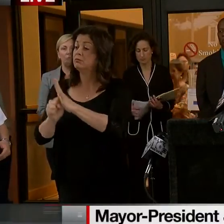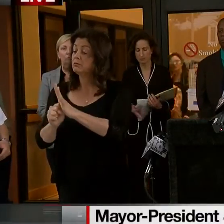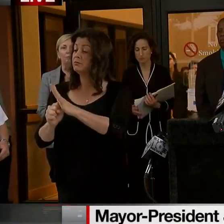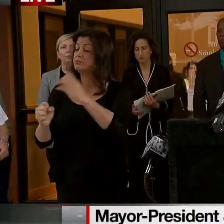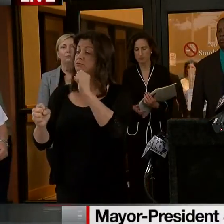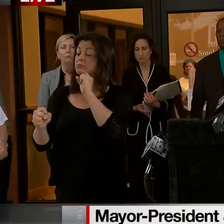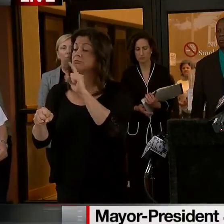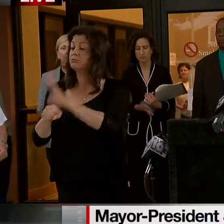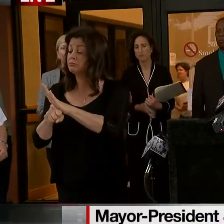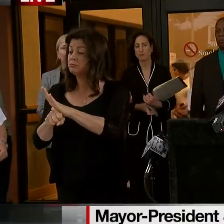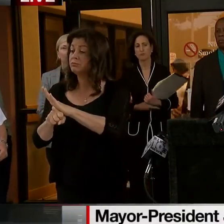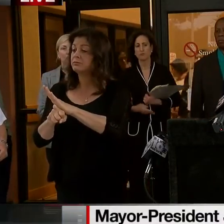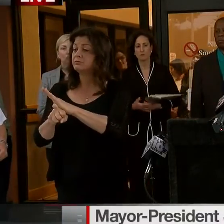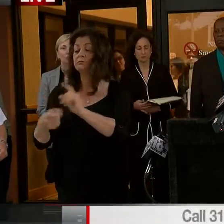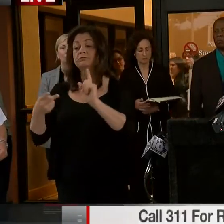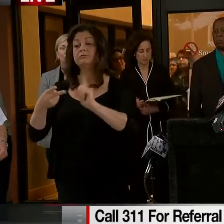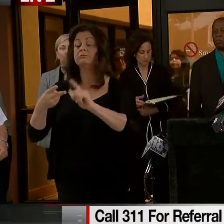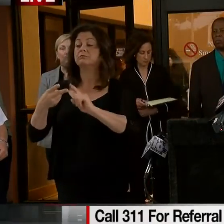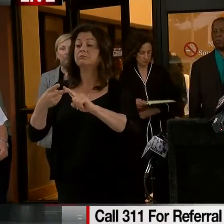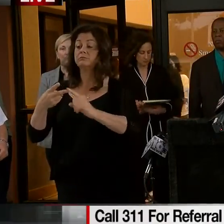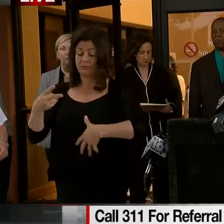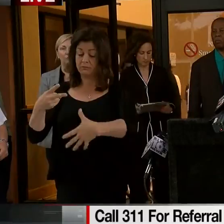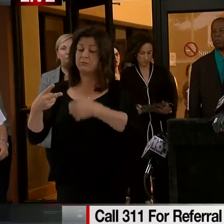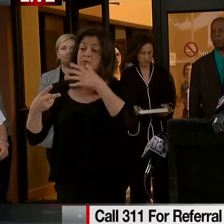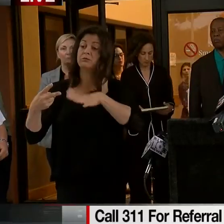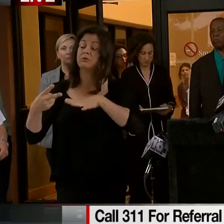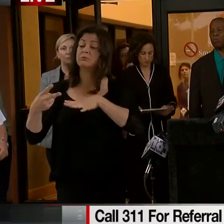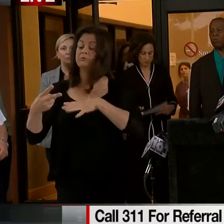women are considered high risk. Patients with